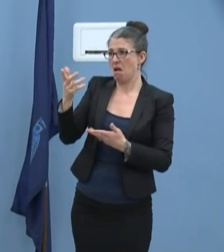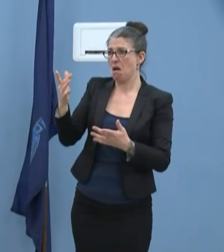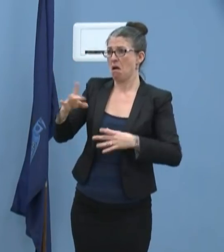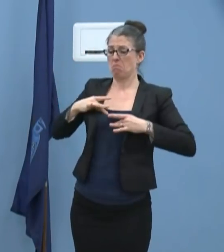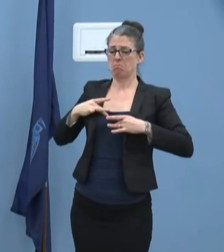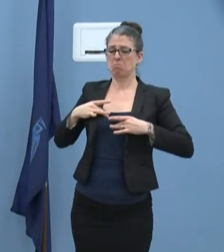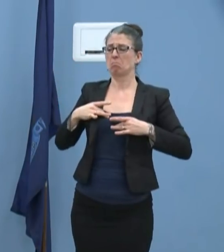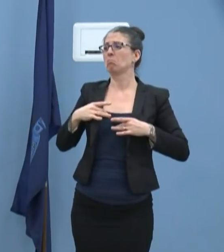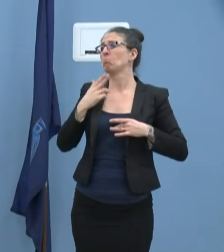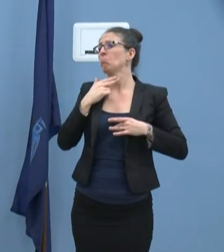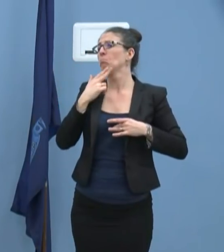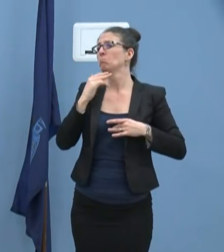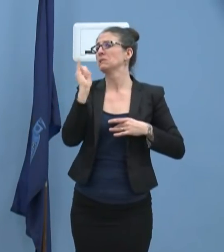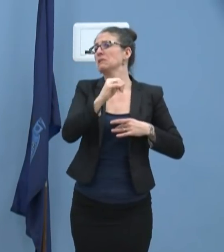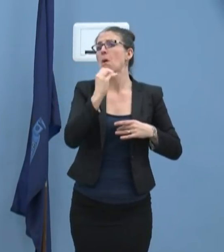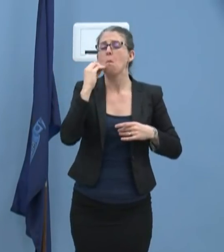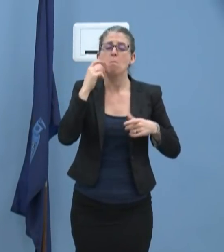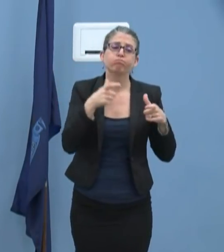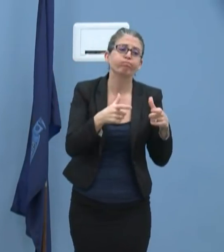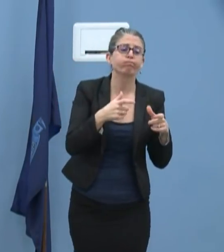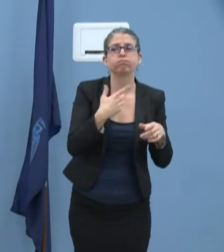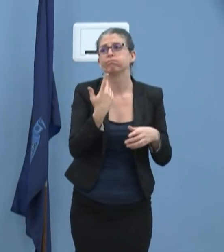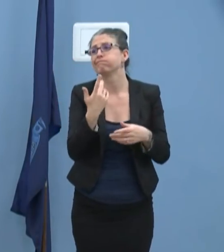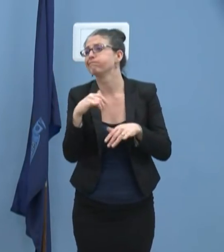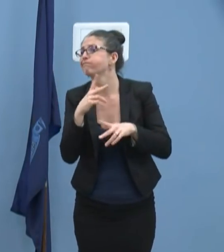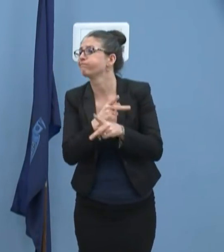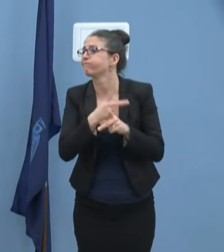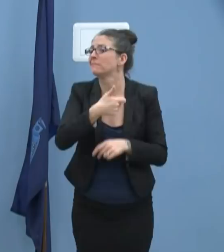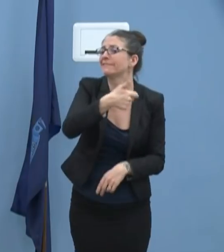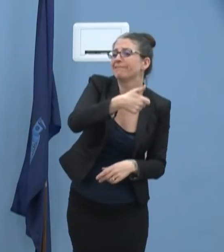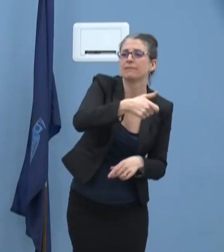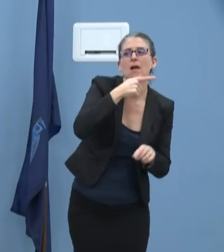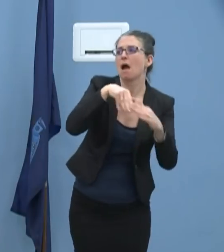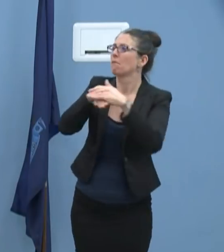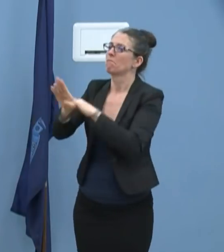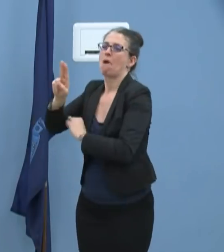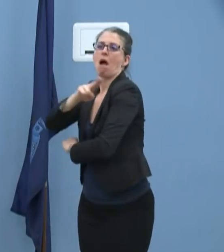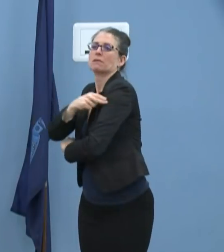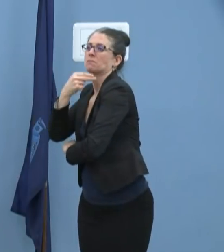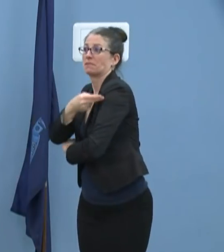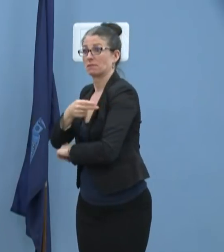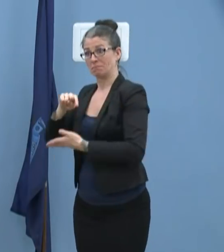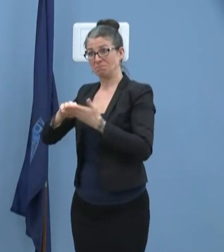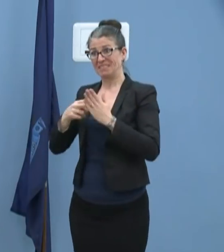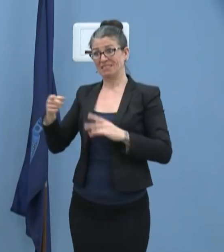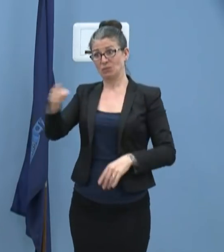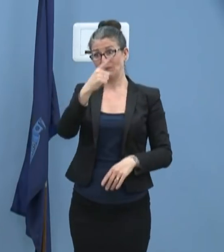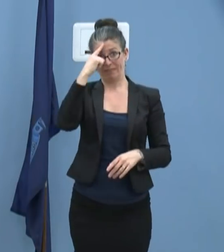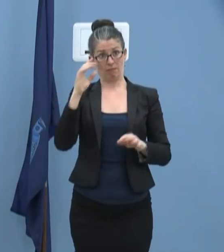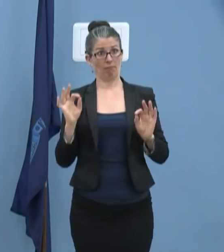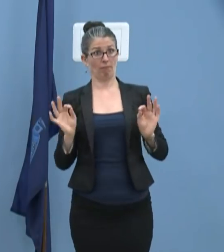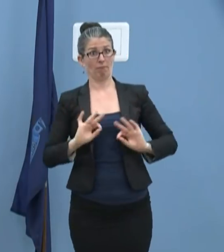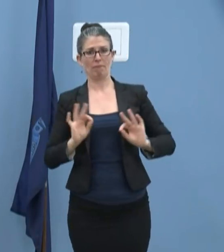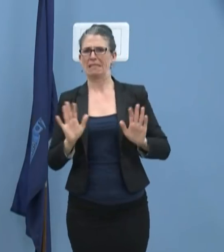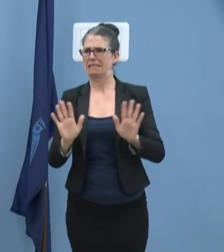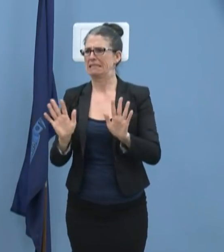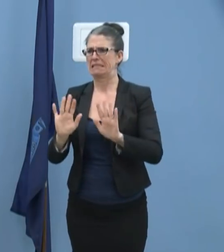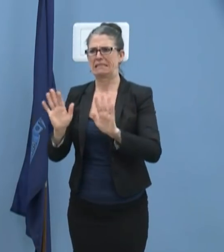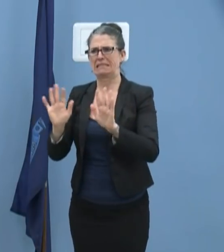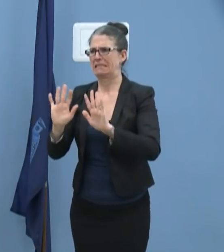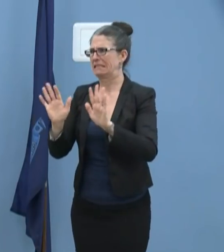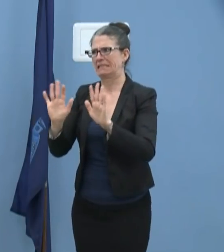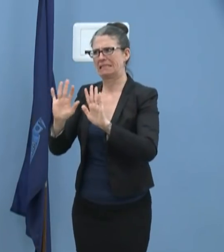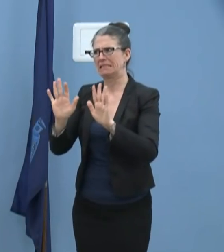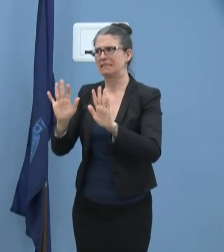I don't want to minimize coronavirus for a second, because that still means 14 to 20 percent of people have